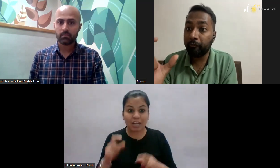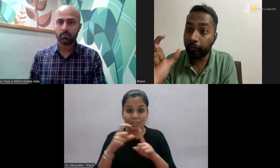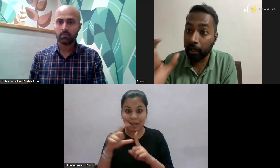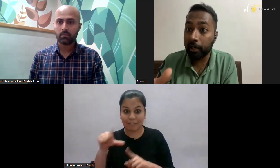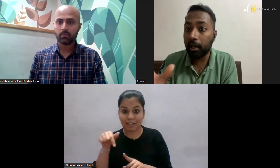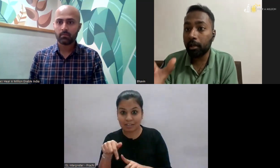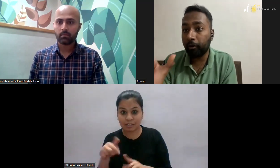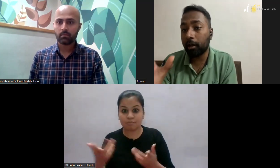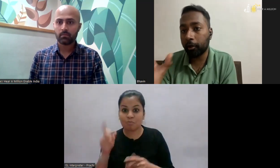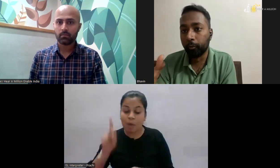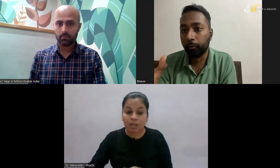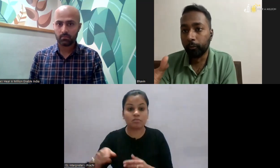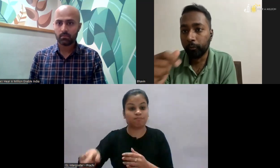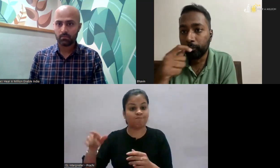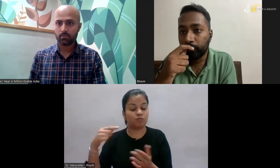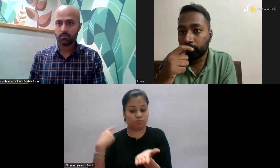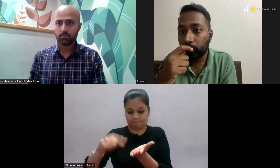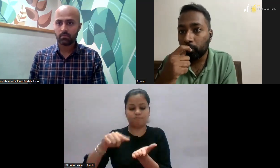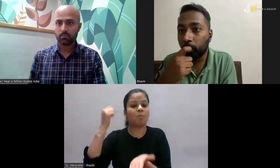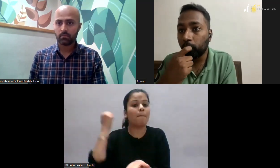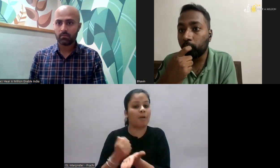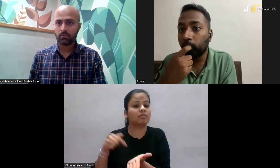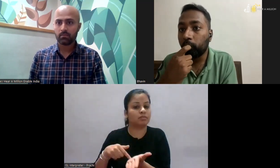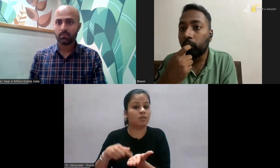should be valid and effective,